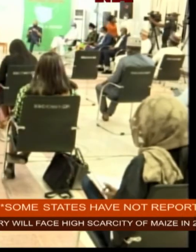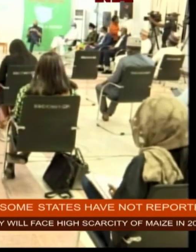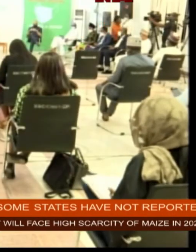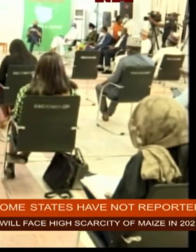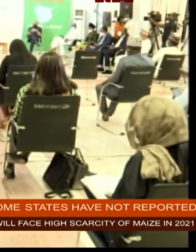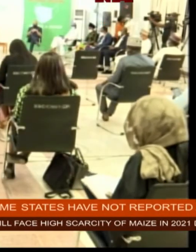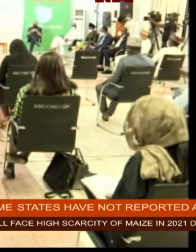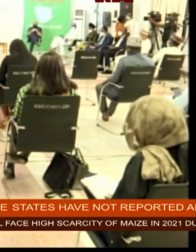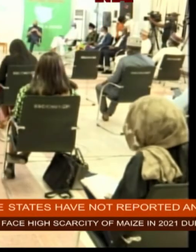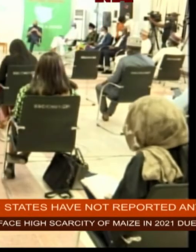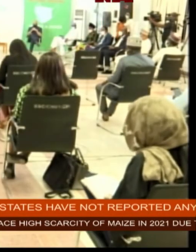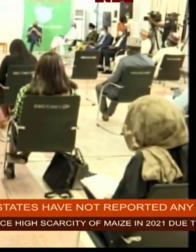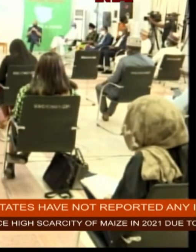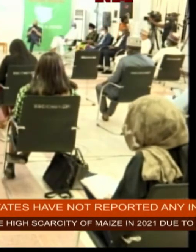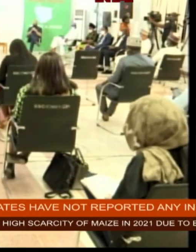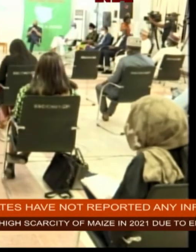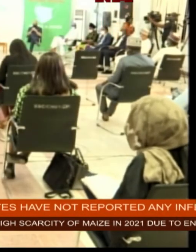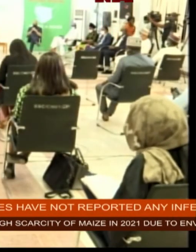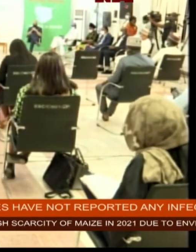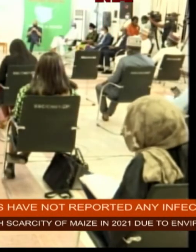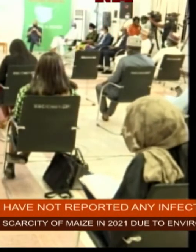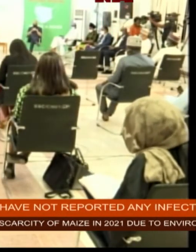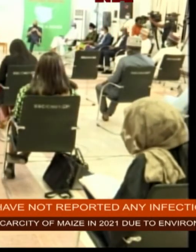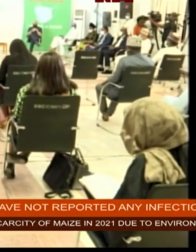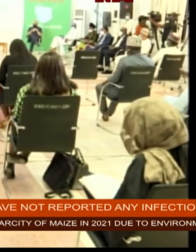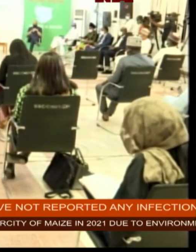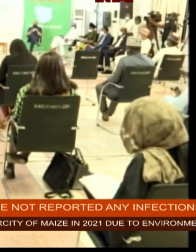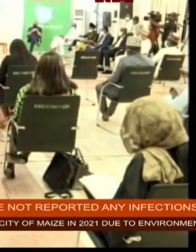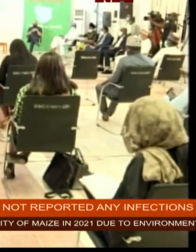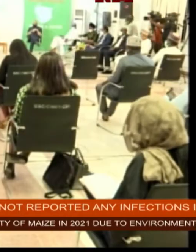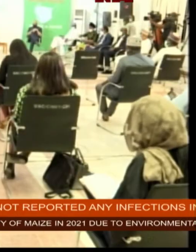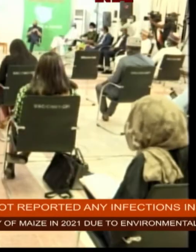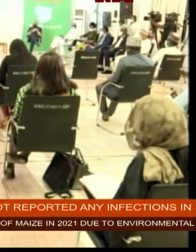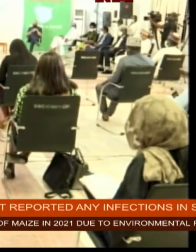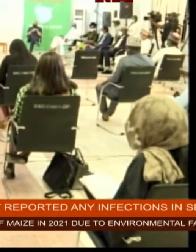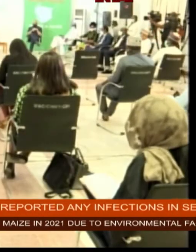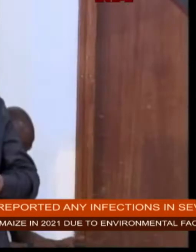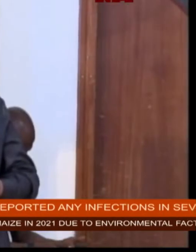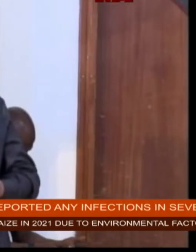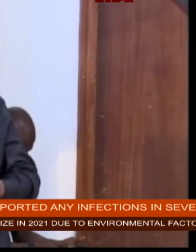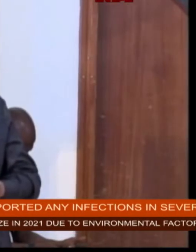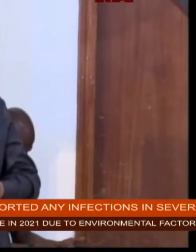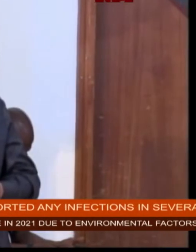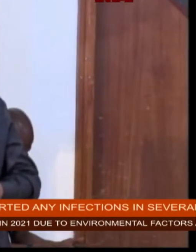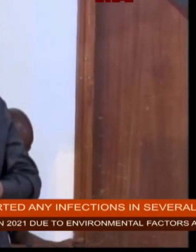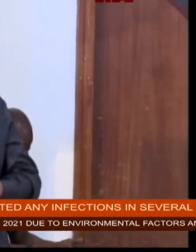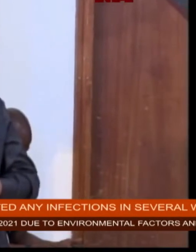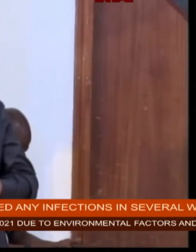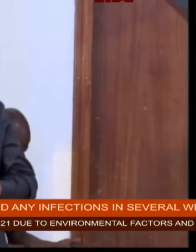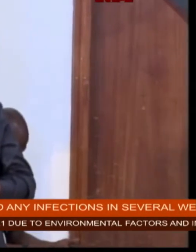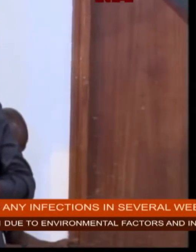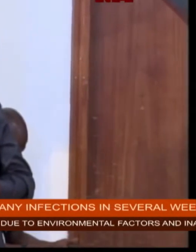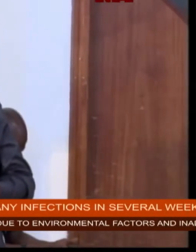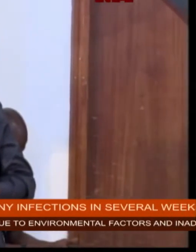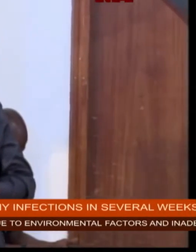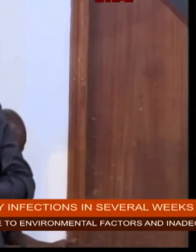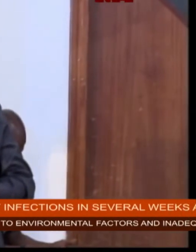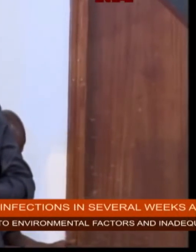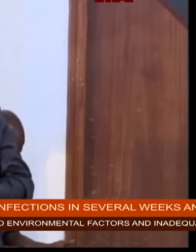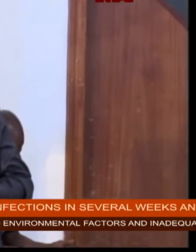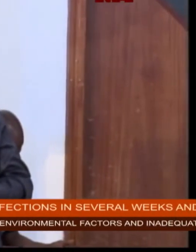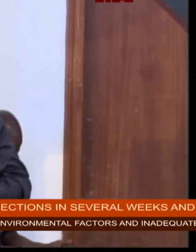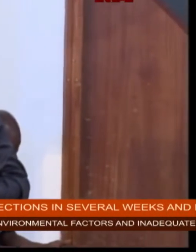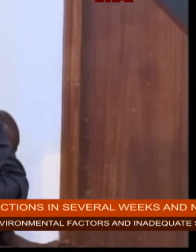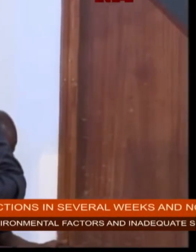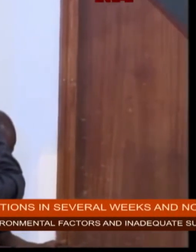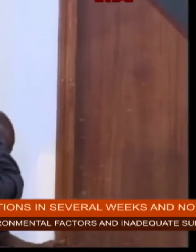that exposition. Well, we've agreed that we invite the Chief Medical